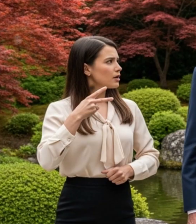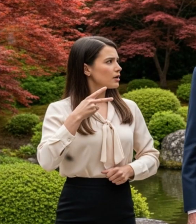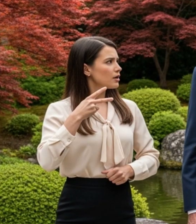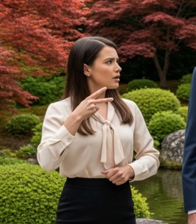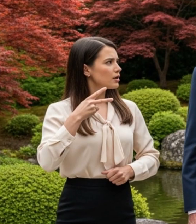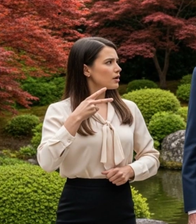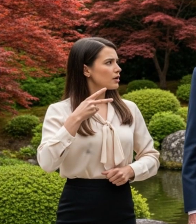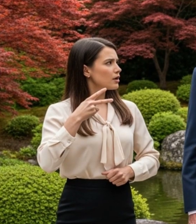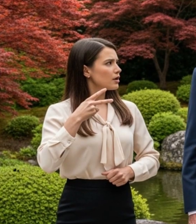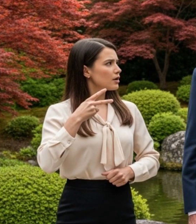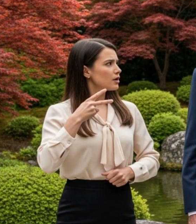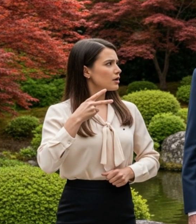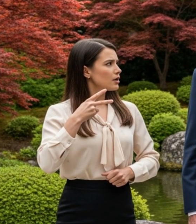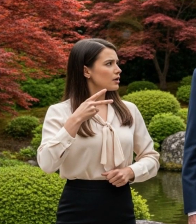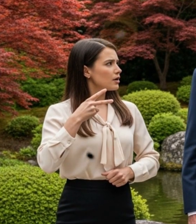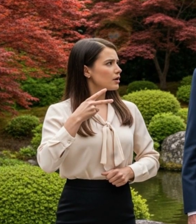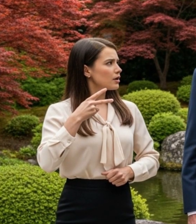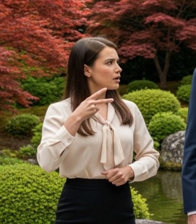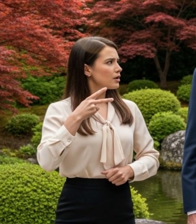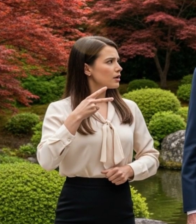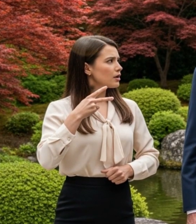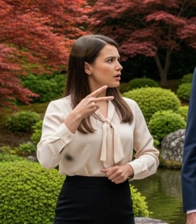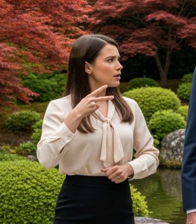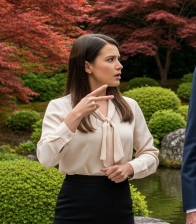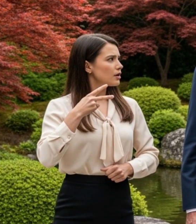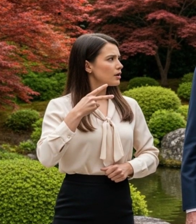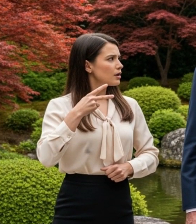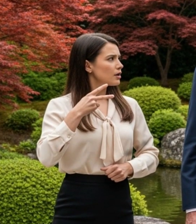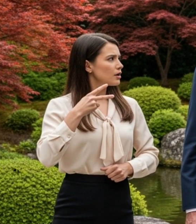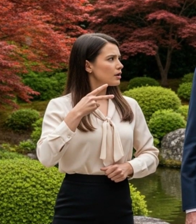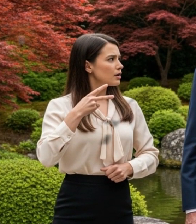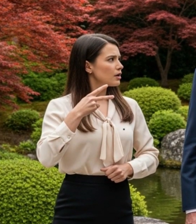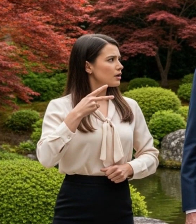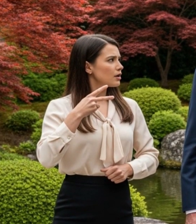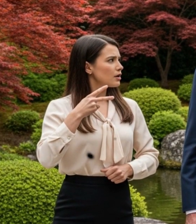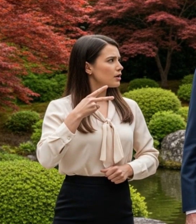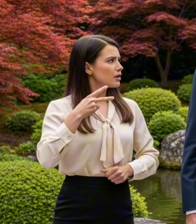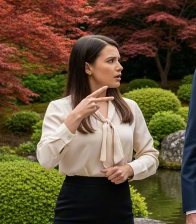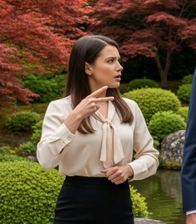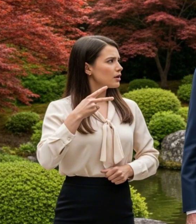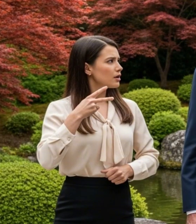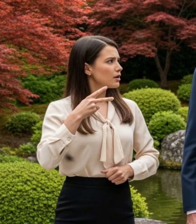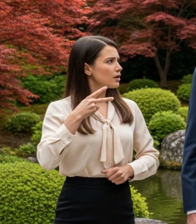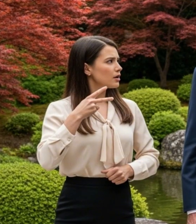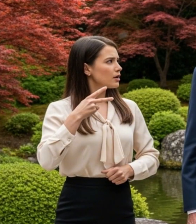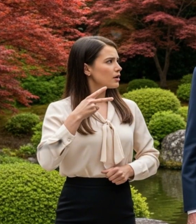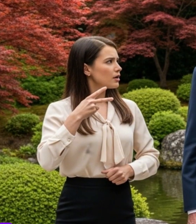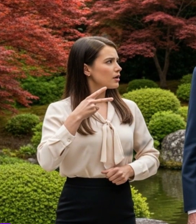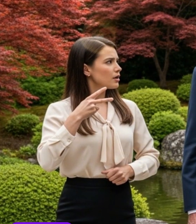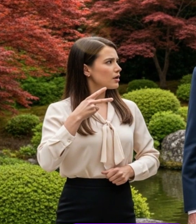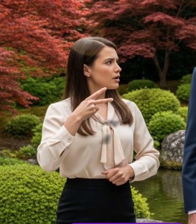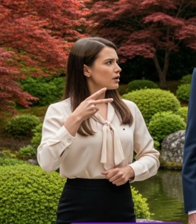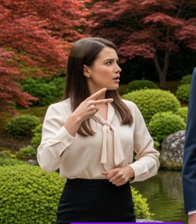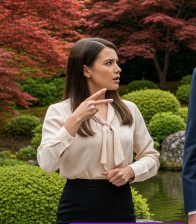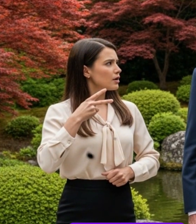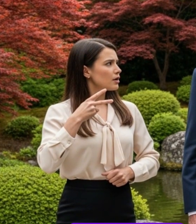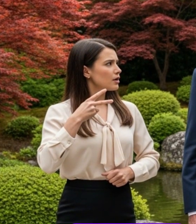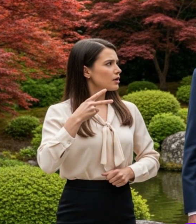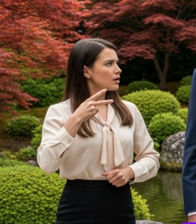your conduct at the Waldorf last night." Her stomach dropped. This was it. "I can explain,"